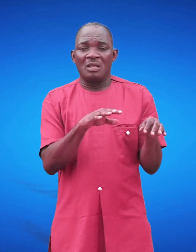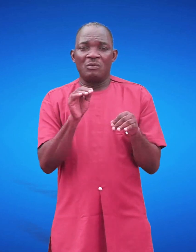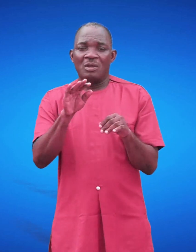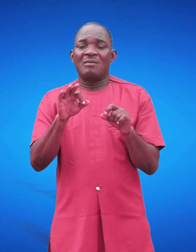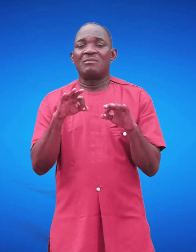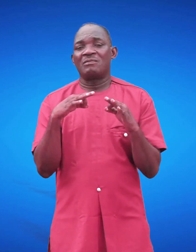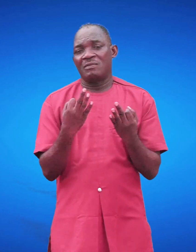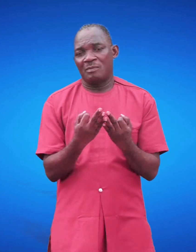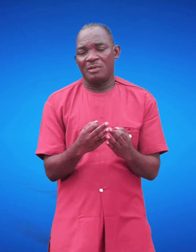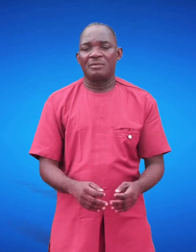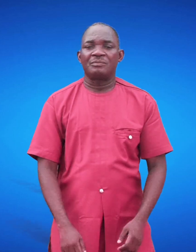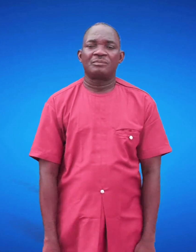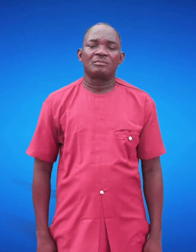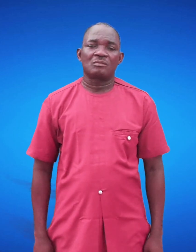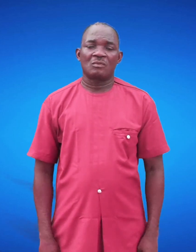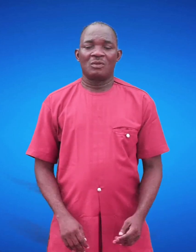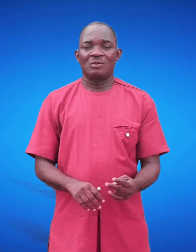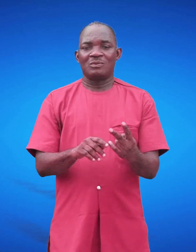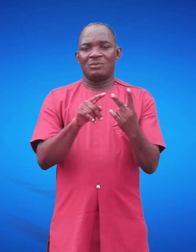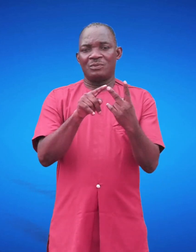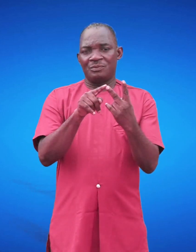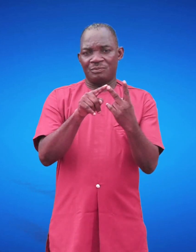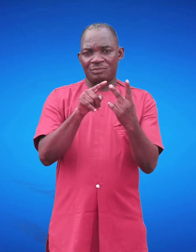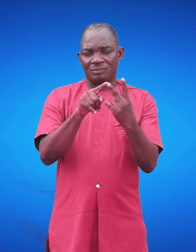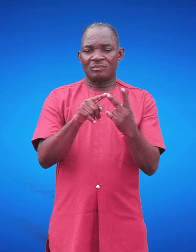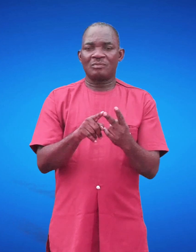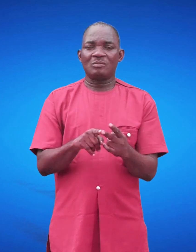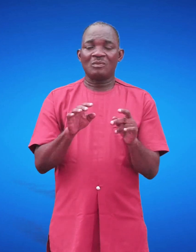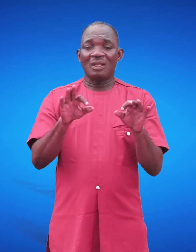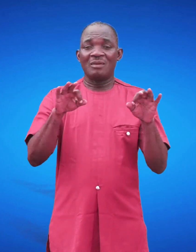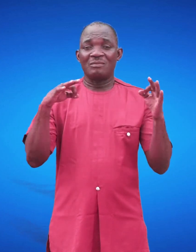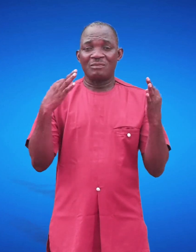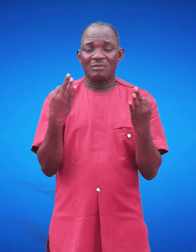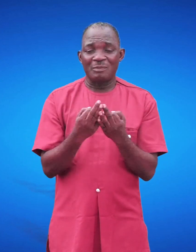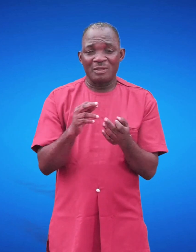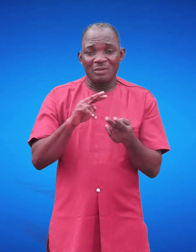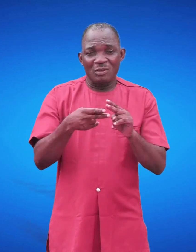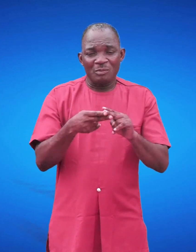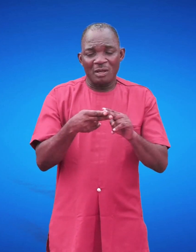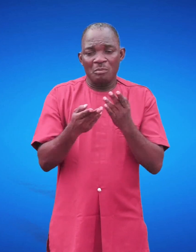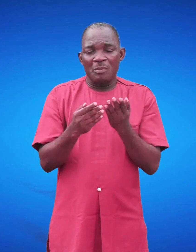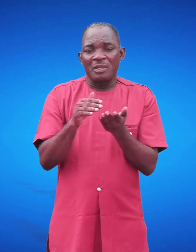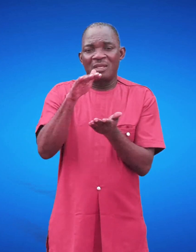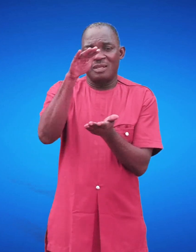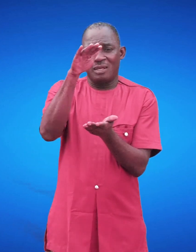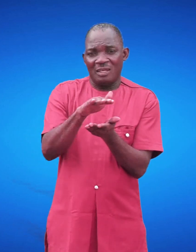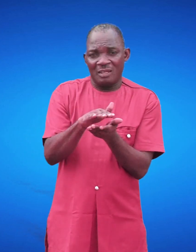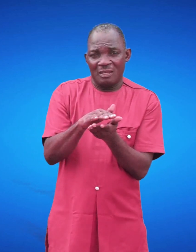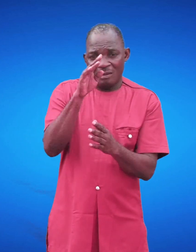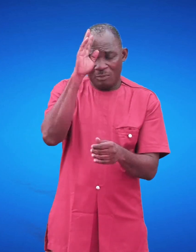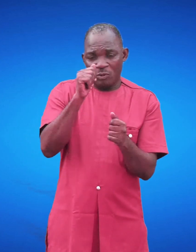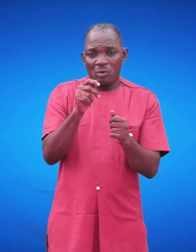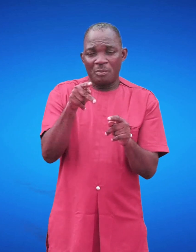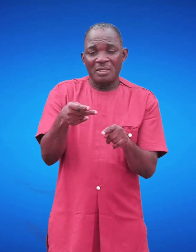household. 2. Household number decreases due to death of